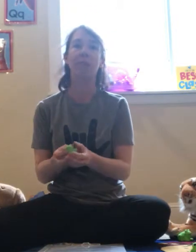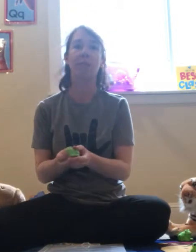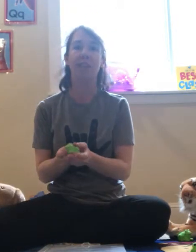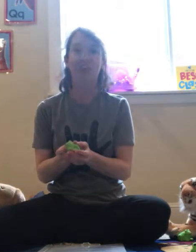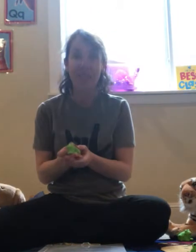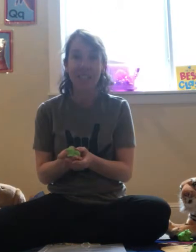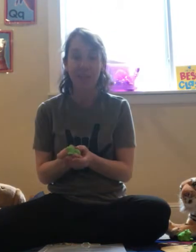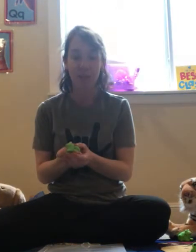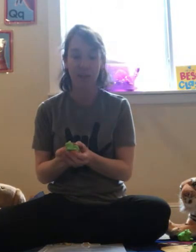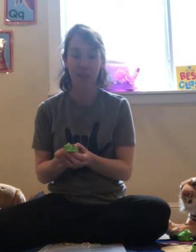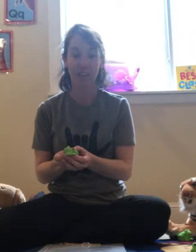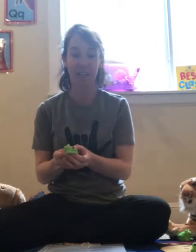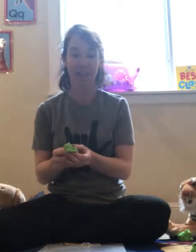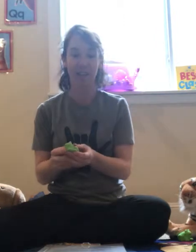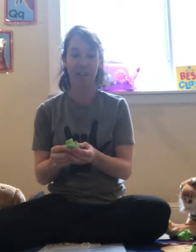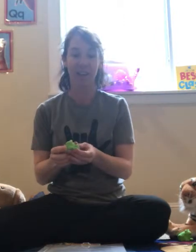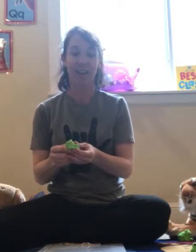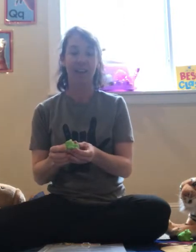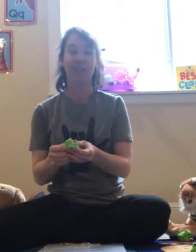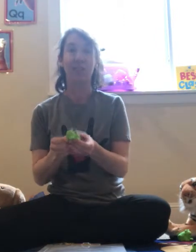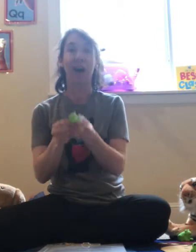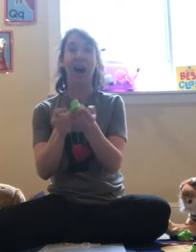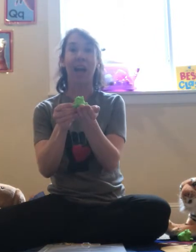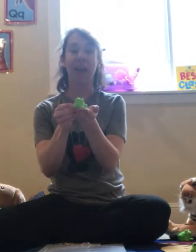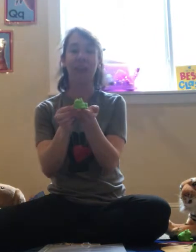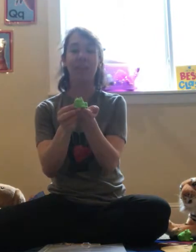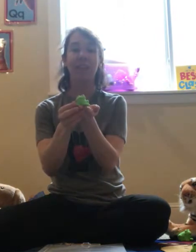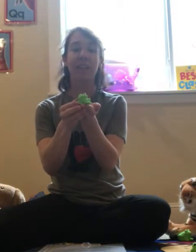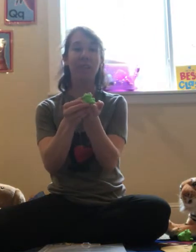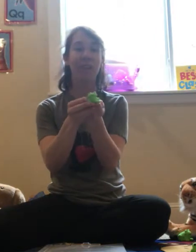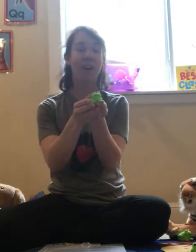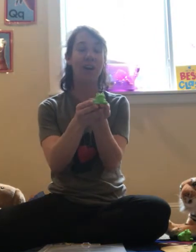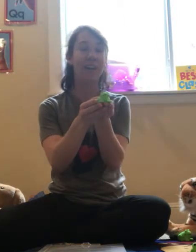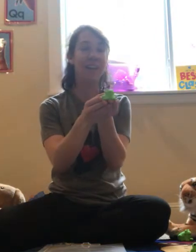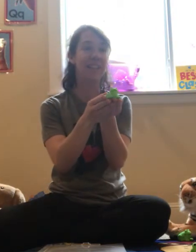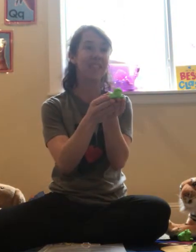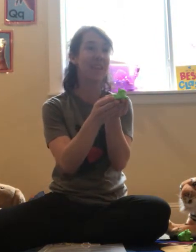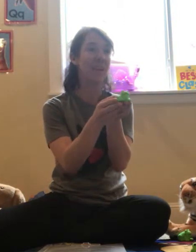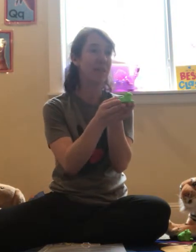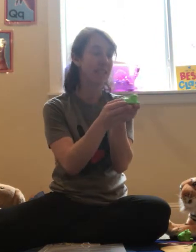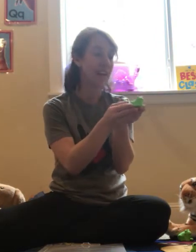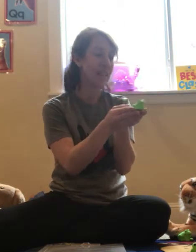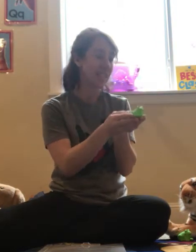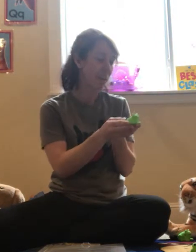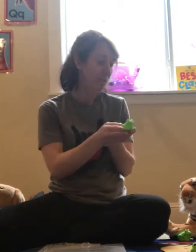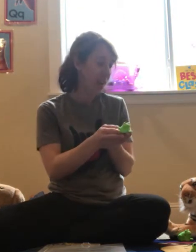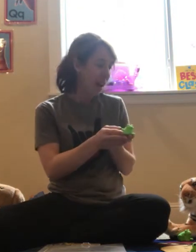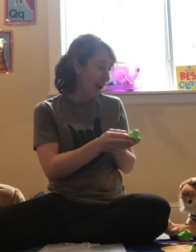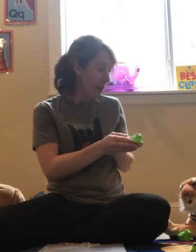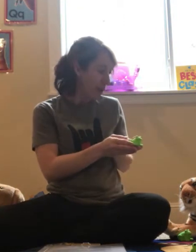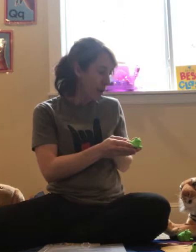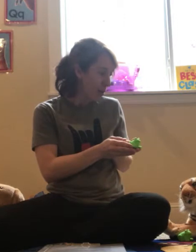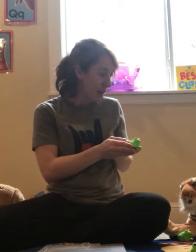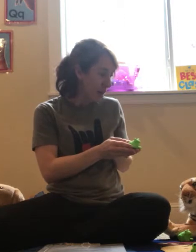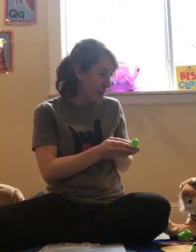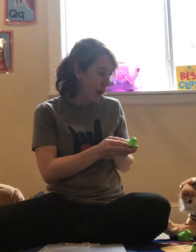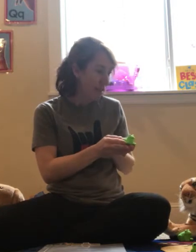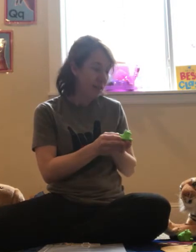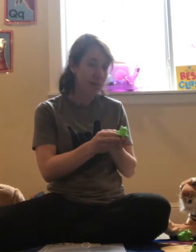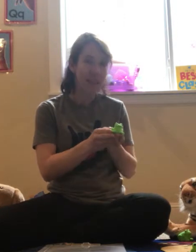around. It's like, all right, let's see if we can do that again. And so I have a little frog. His name is Tiny Tim. I put him in the bathtub to